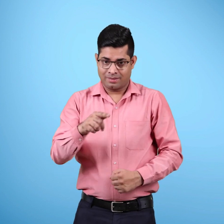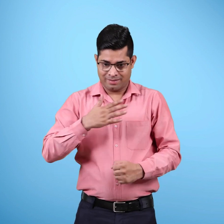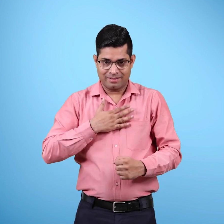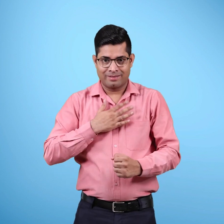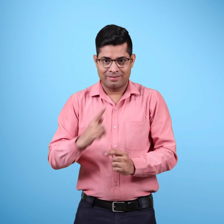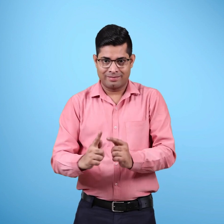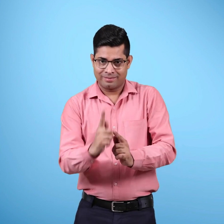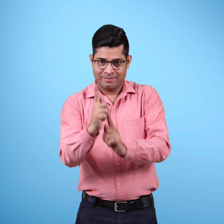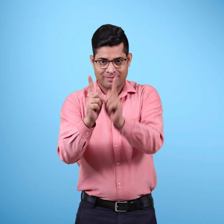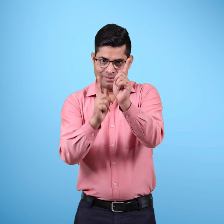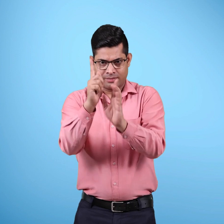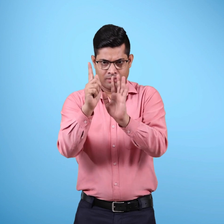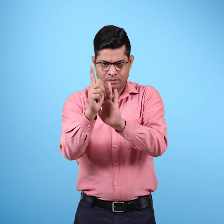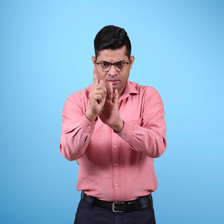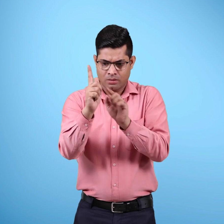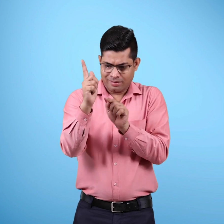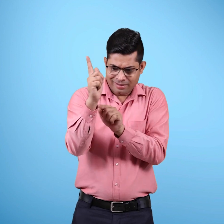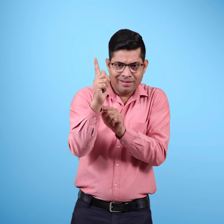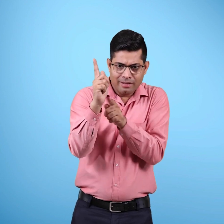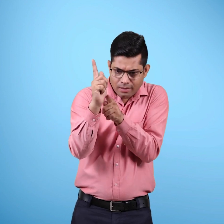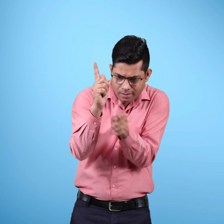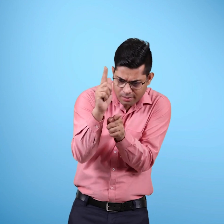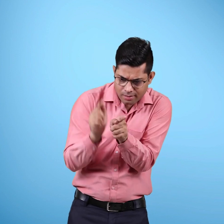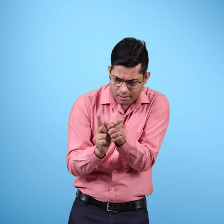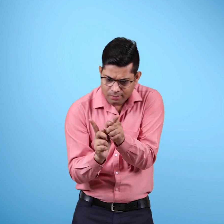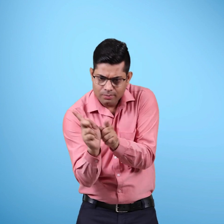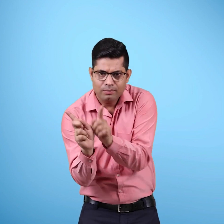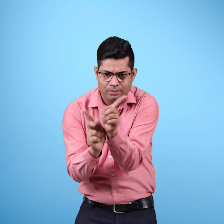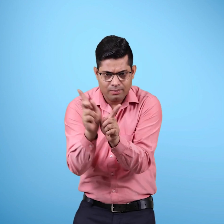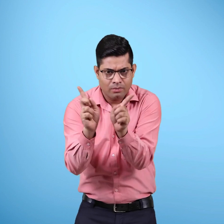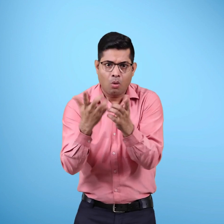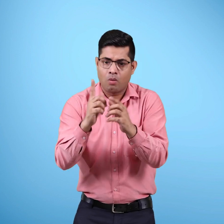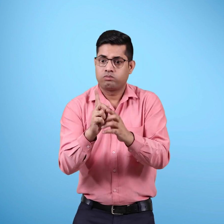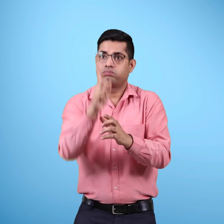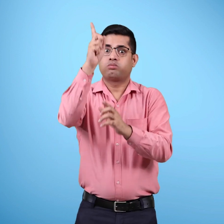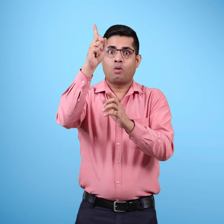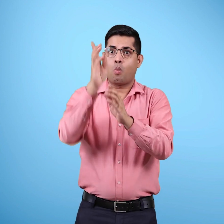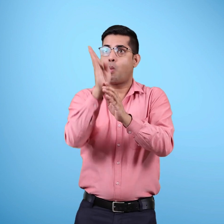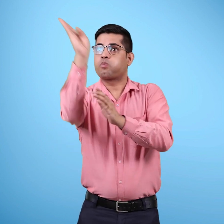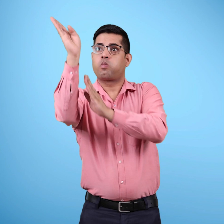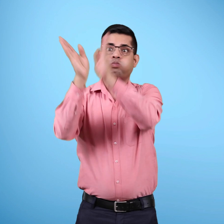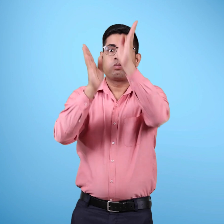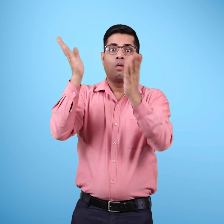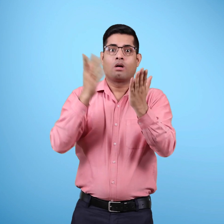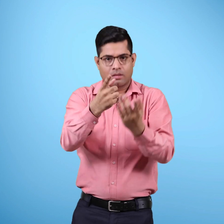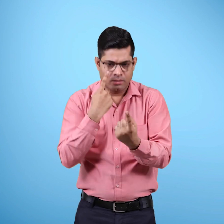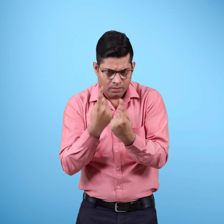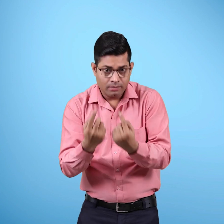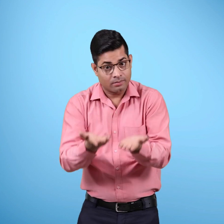We also need to notice from where the branches grow in some plants, close to the ground or higher up on the